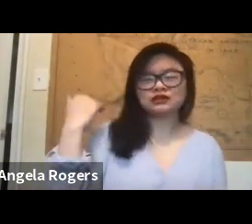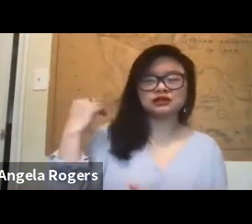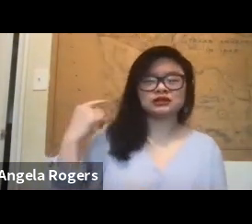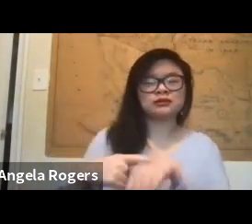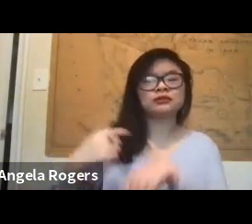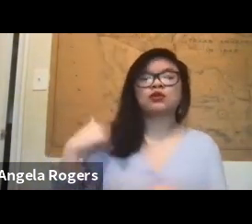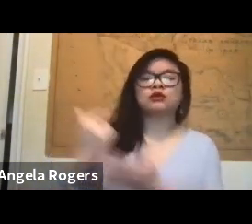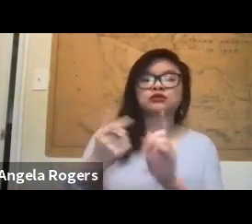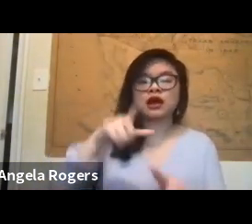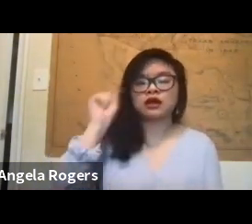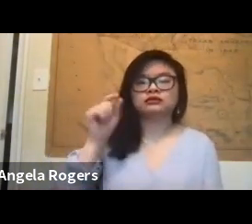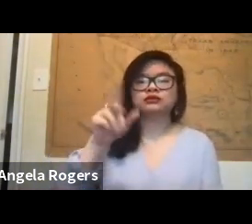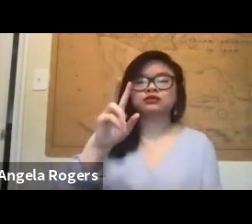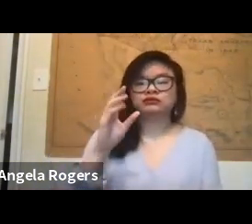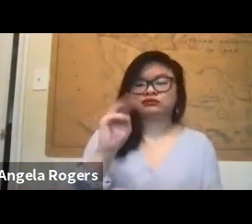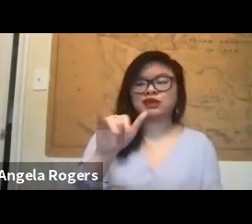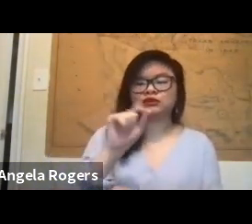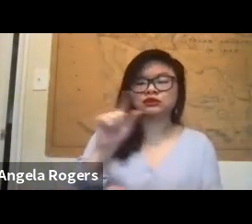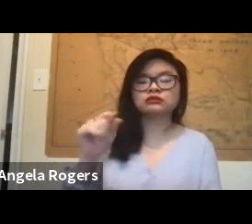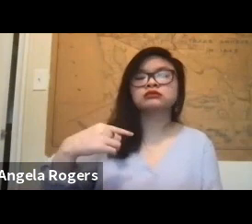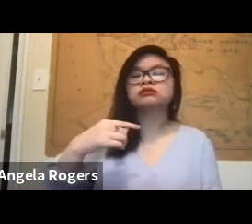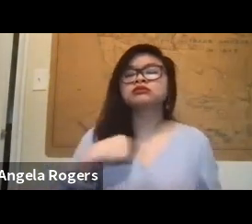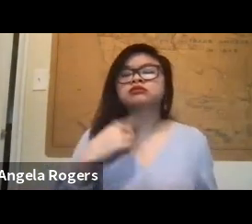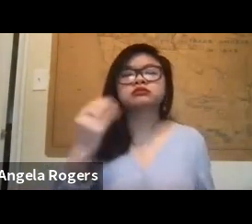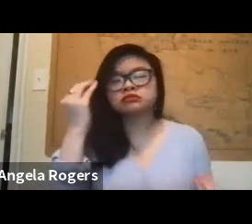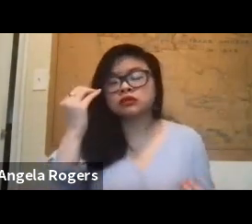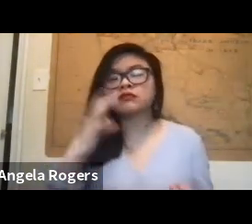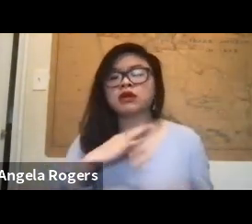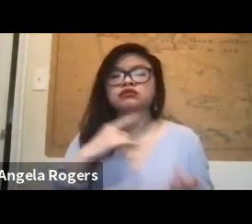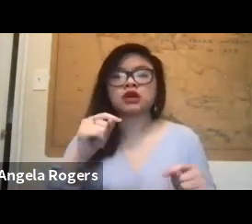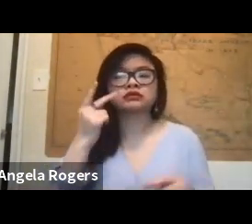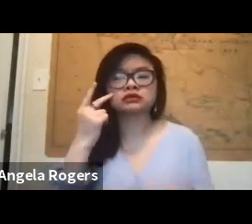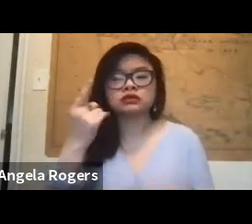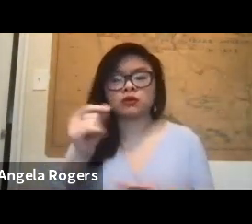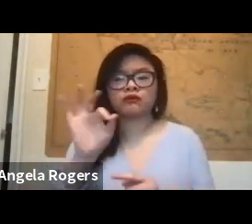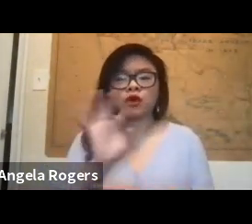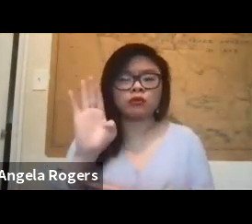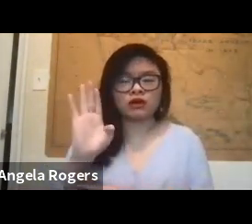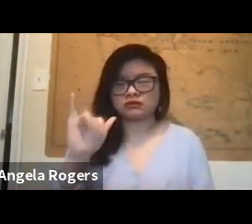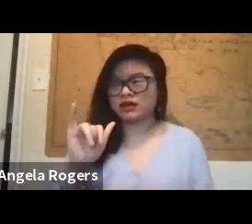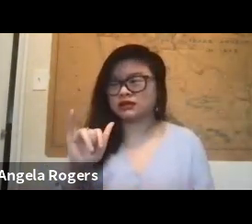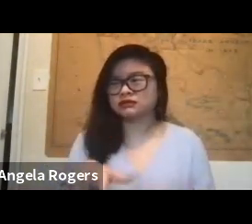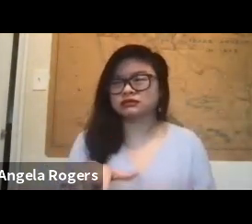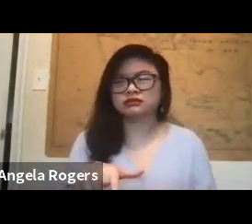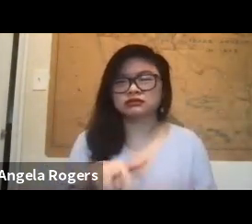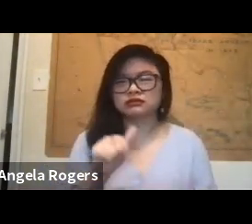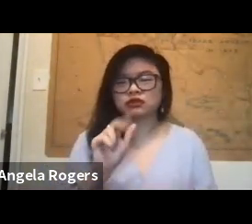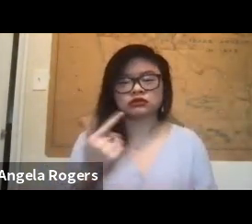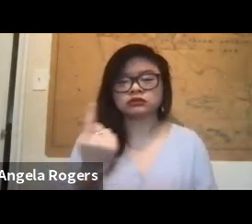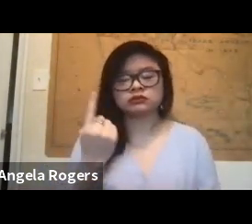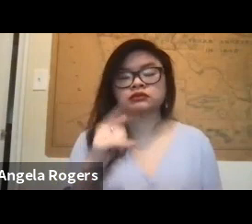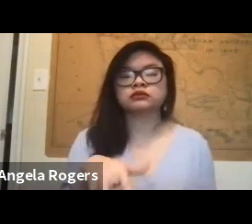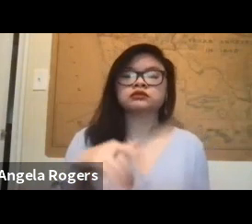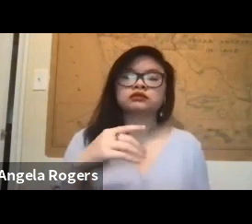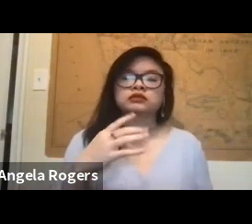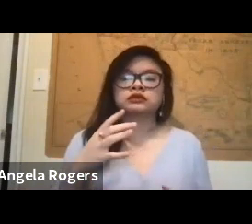now. And graduated from Gallaudet in May of 2020. And I thought I would try to see if I could